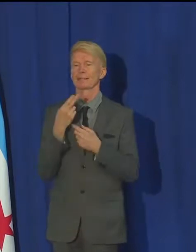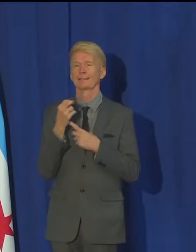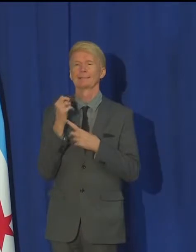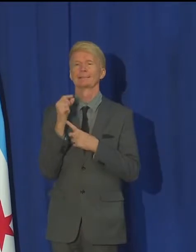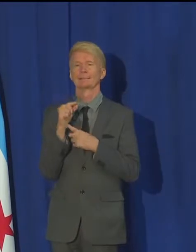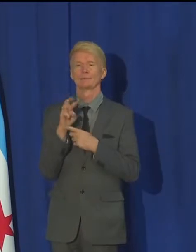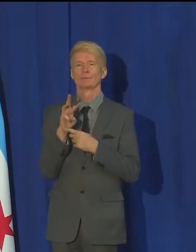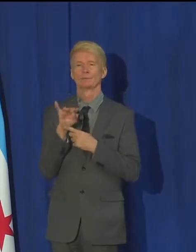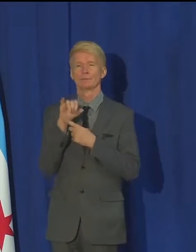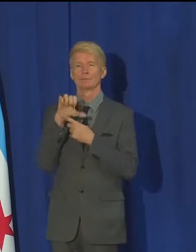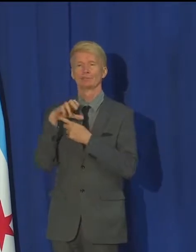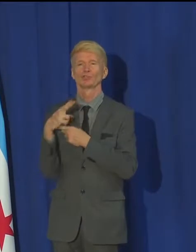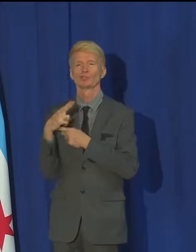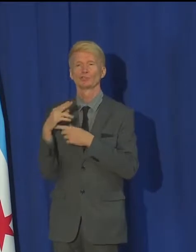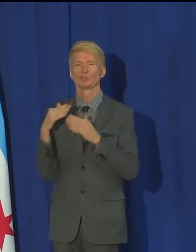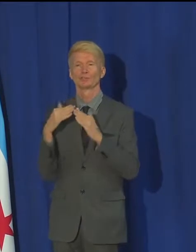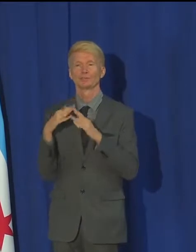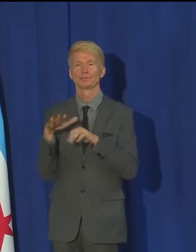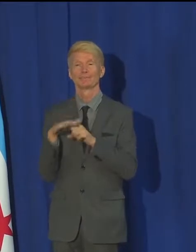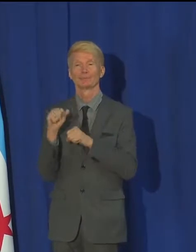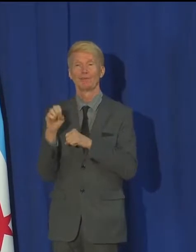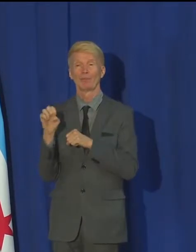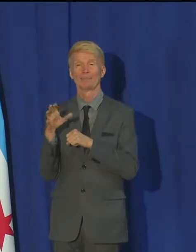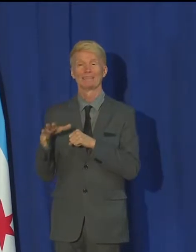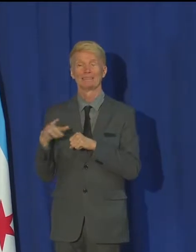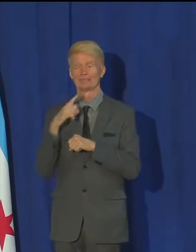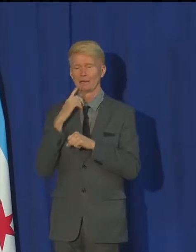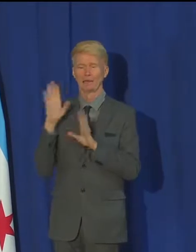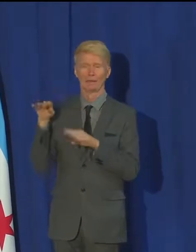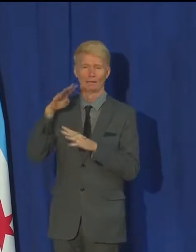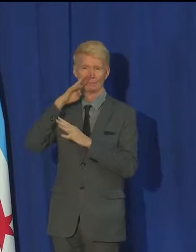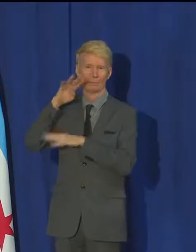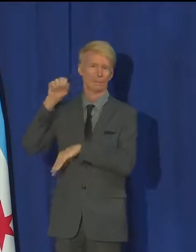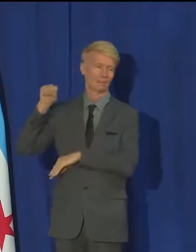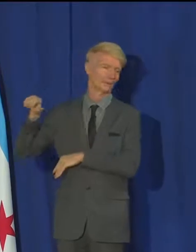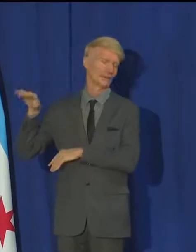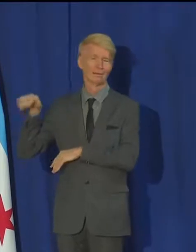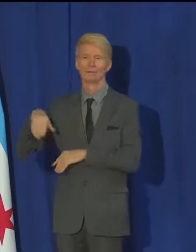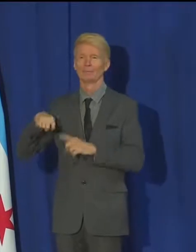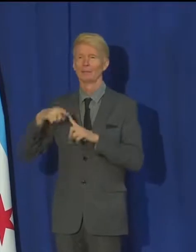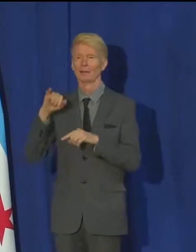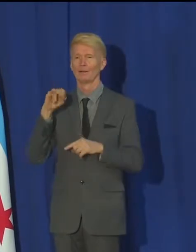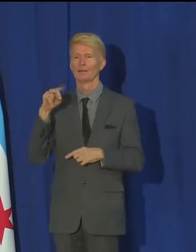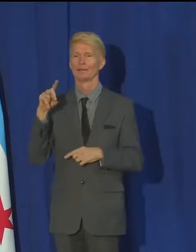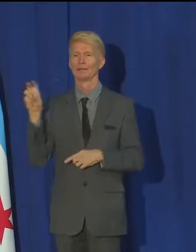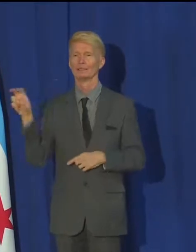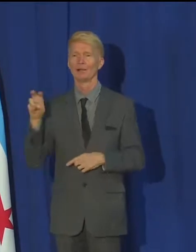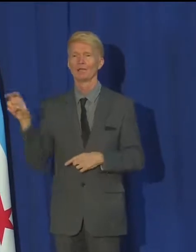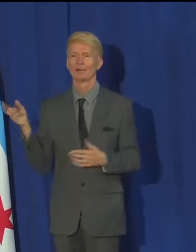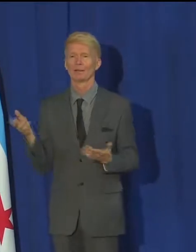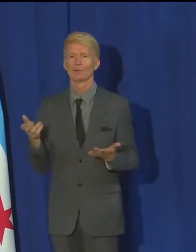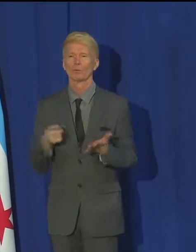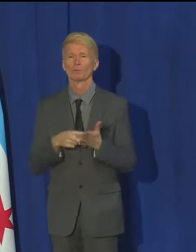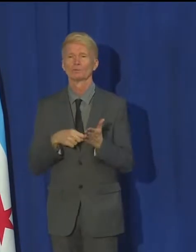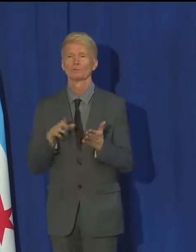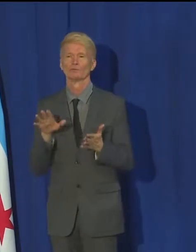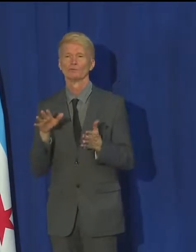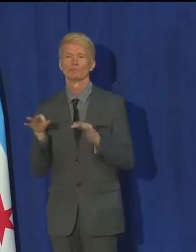say they will not honor this Indiana travel order. What do you say to them?